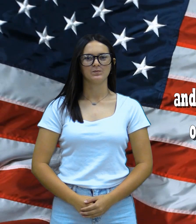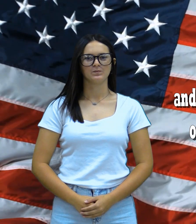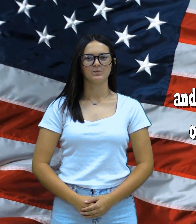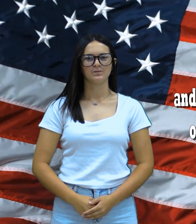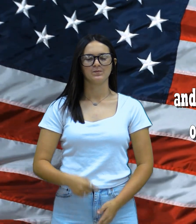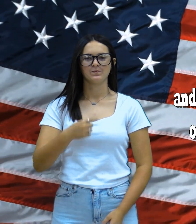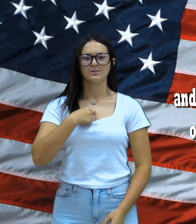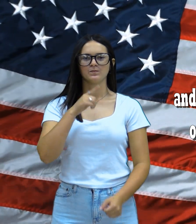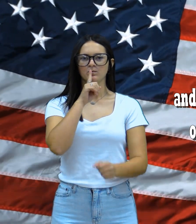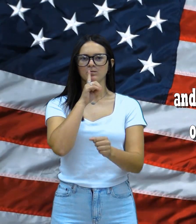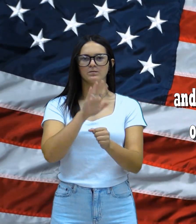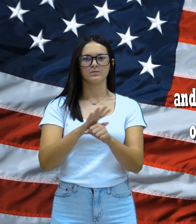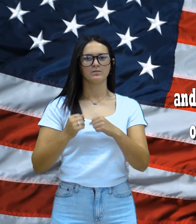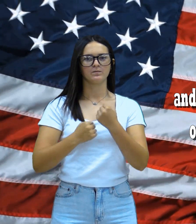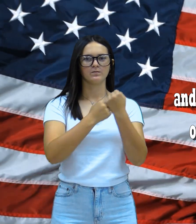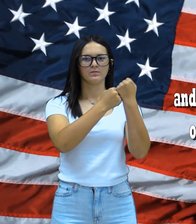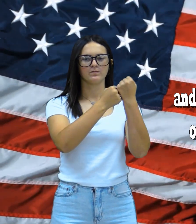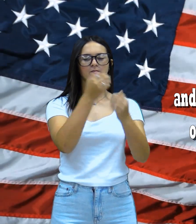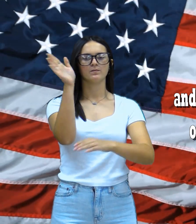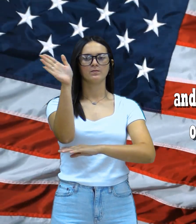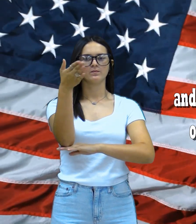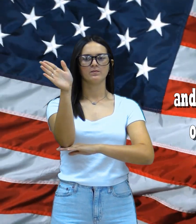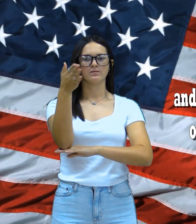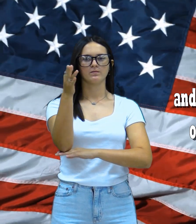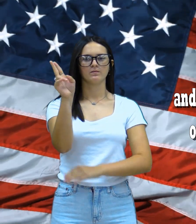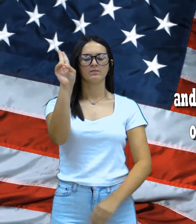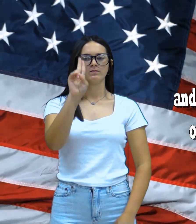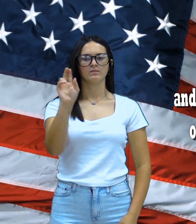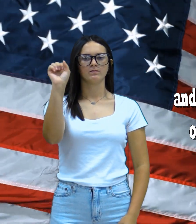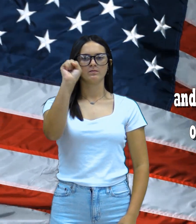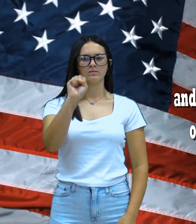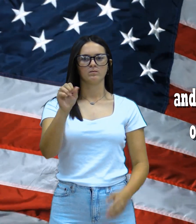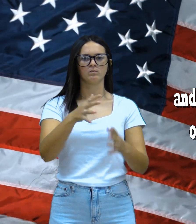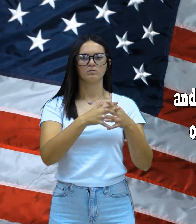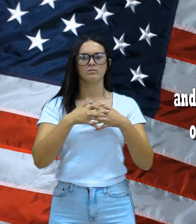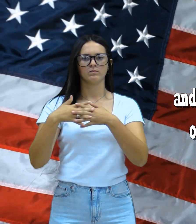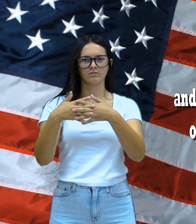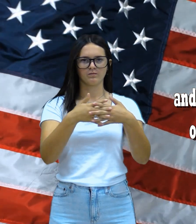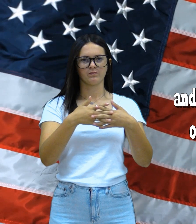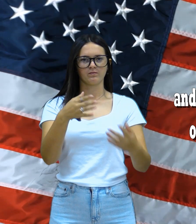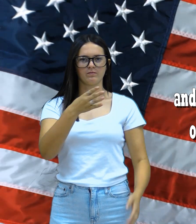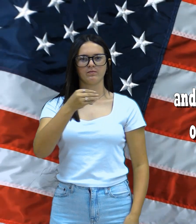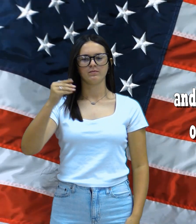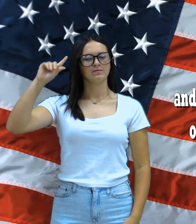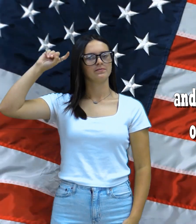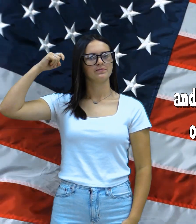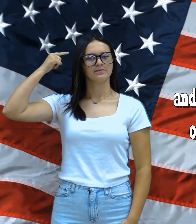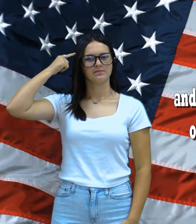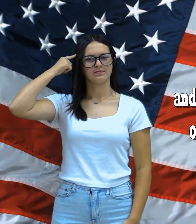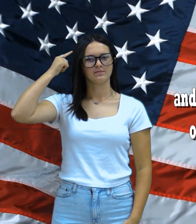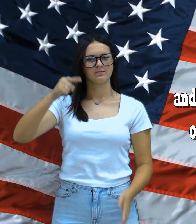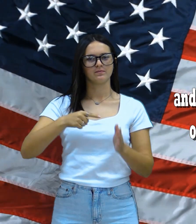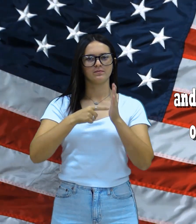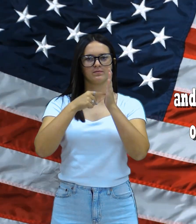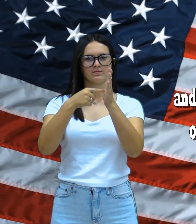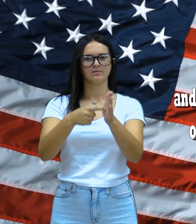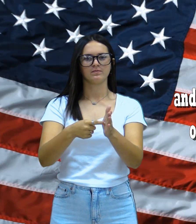I pledge allegiance to the flag of the United States of America and to the republic for which it